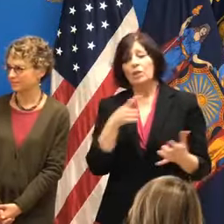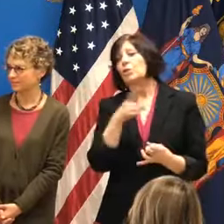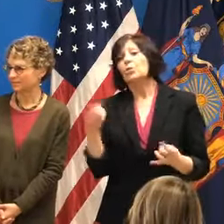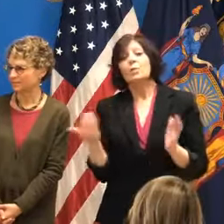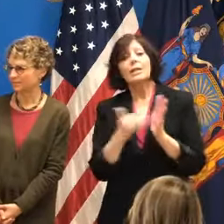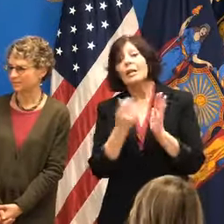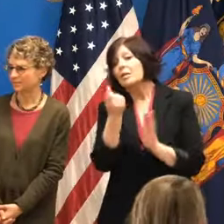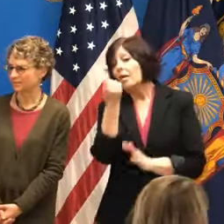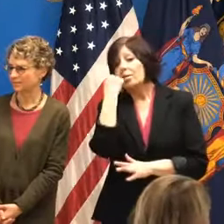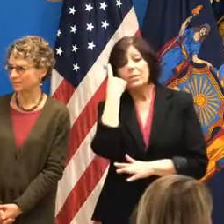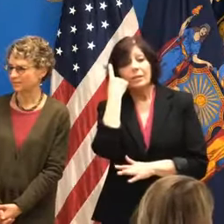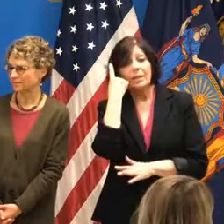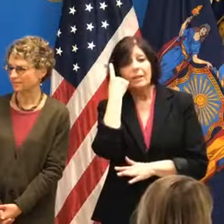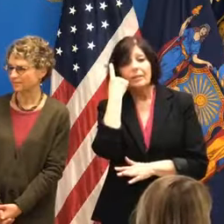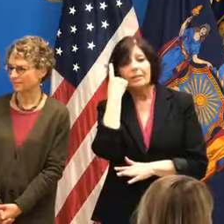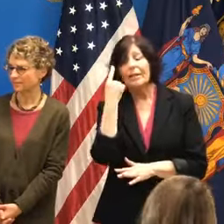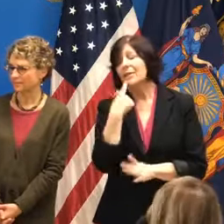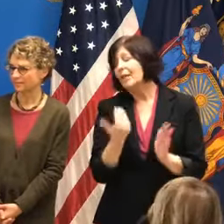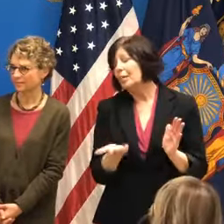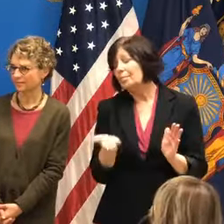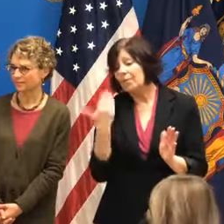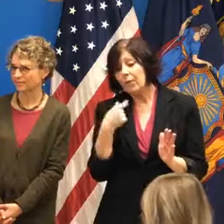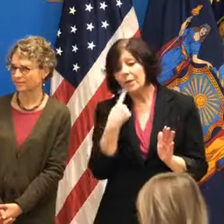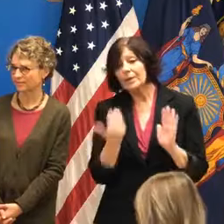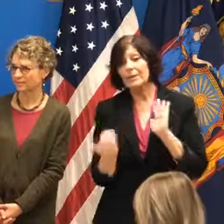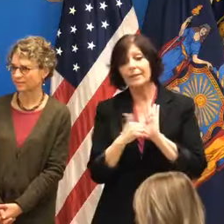once again understand, I've said it before, I'll say it